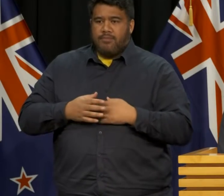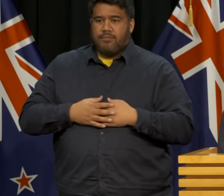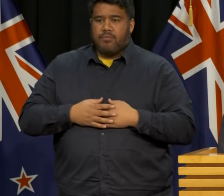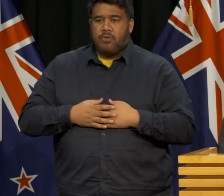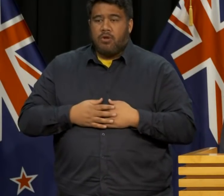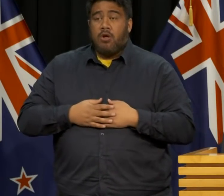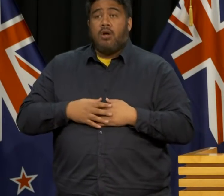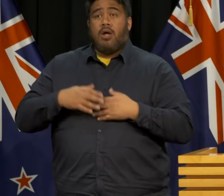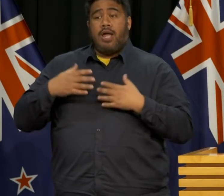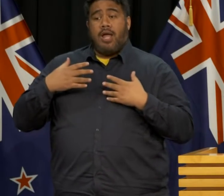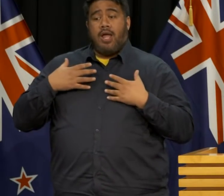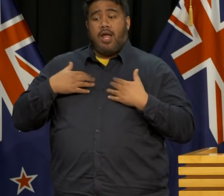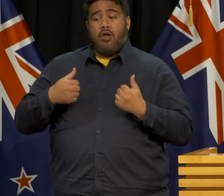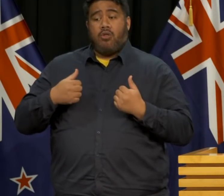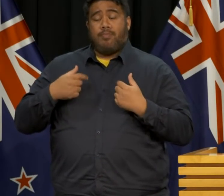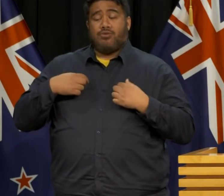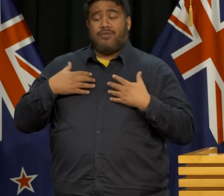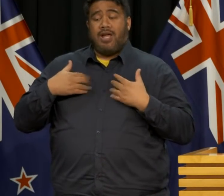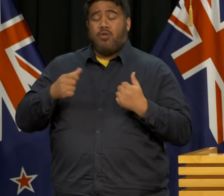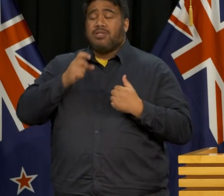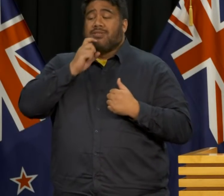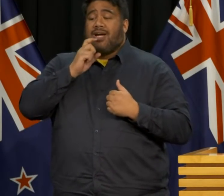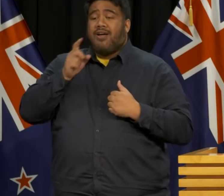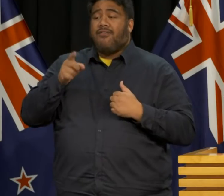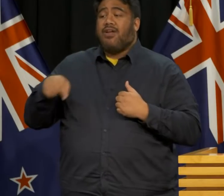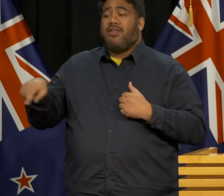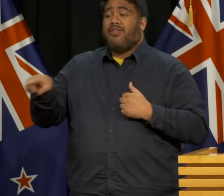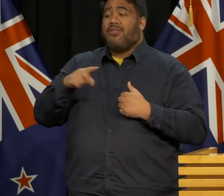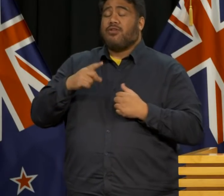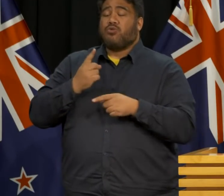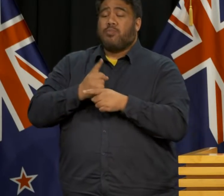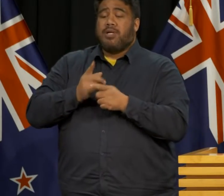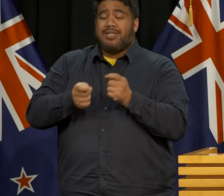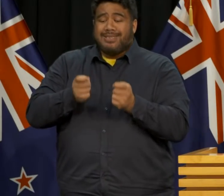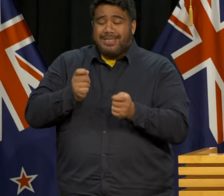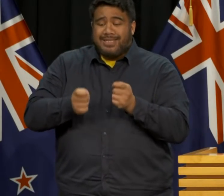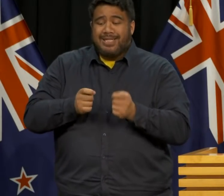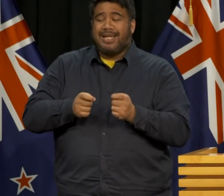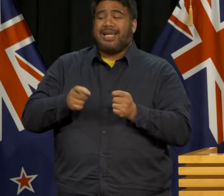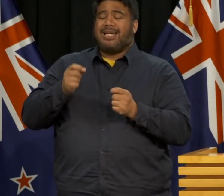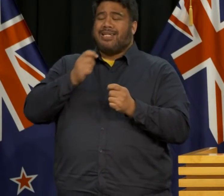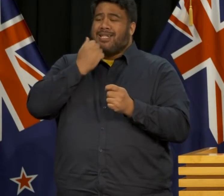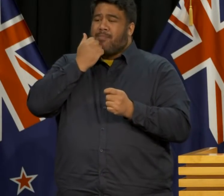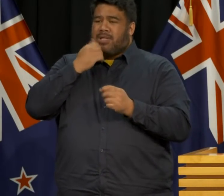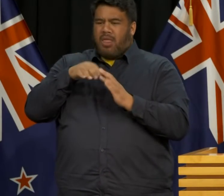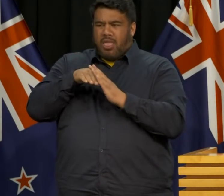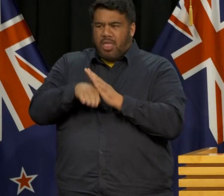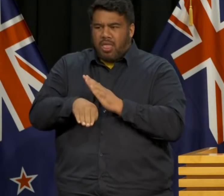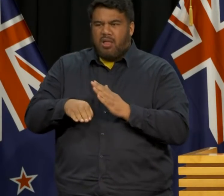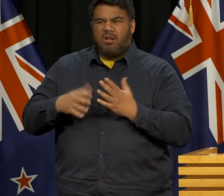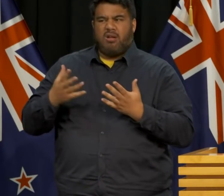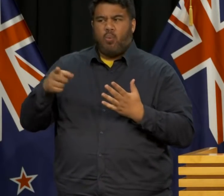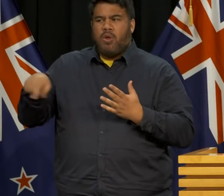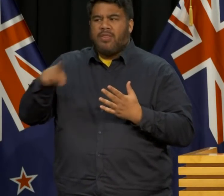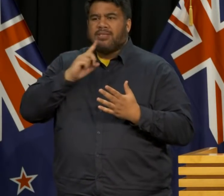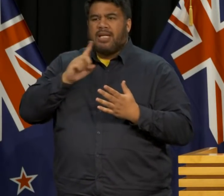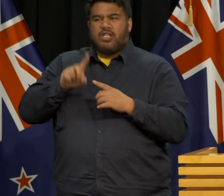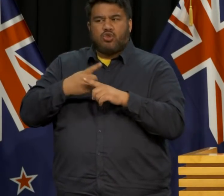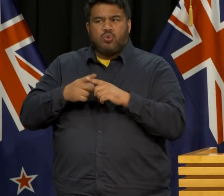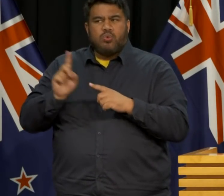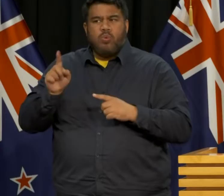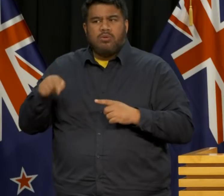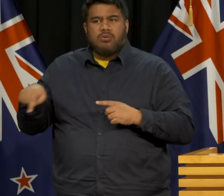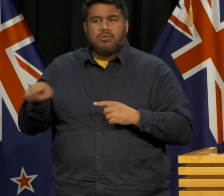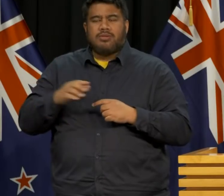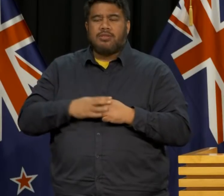health officials told you about why they dropped the ball in terms of testing numbers? In terms of testing numbers, look, again, it's